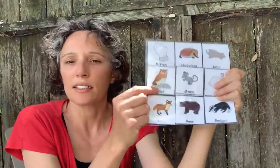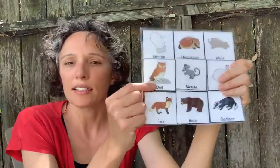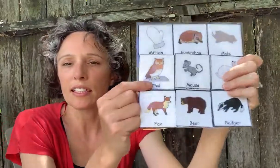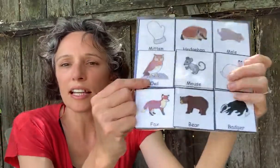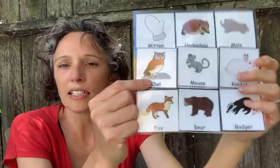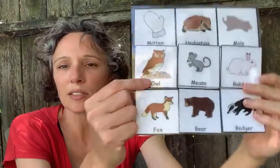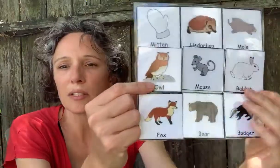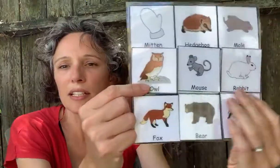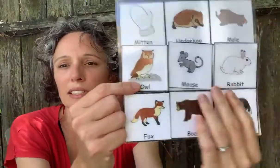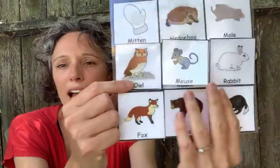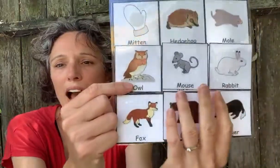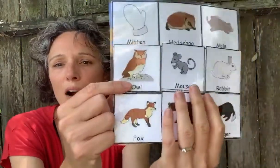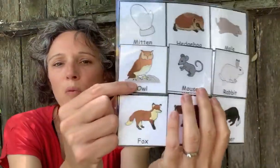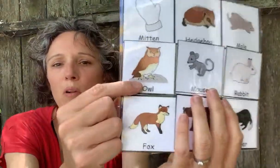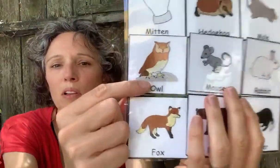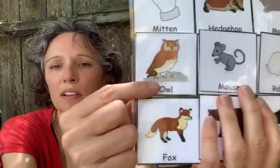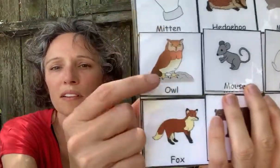The next one is owl.